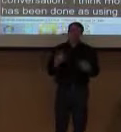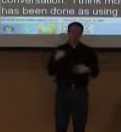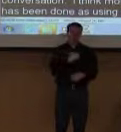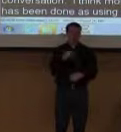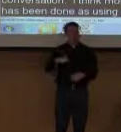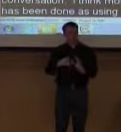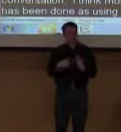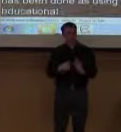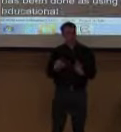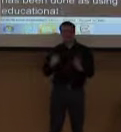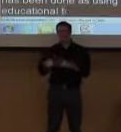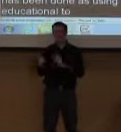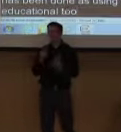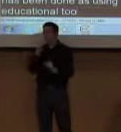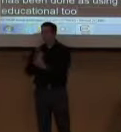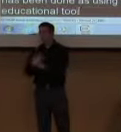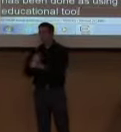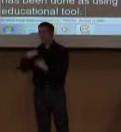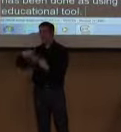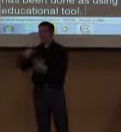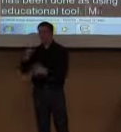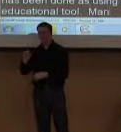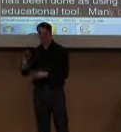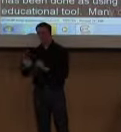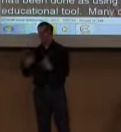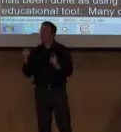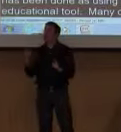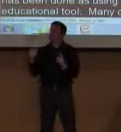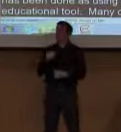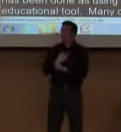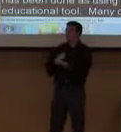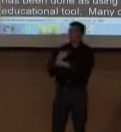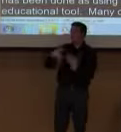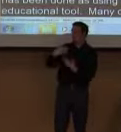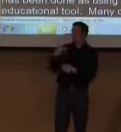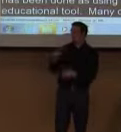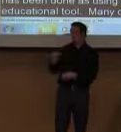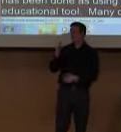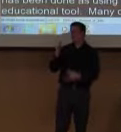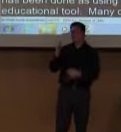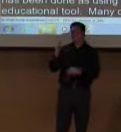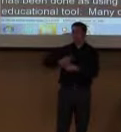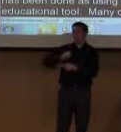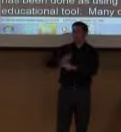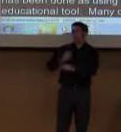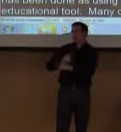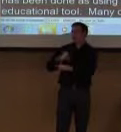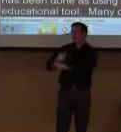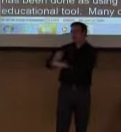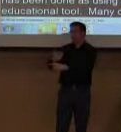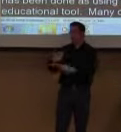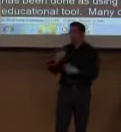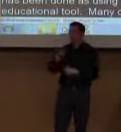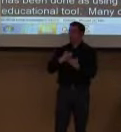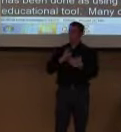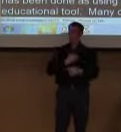should say, maybe there are a few people that don't use social media, but many of us use social media on a regular basis, and that's part of our